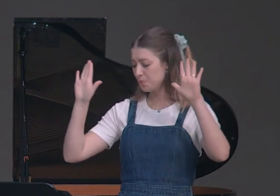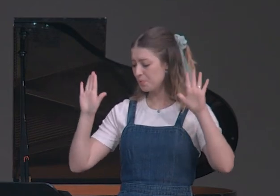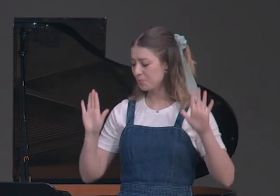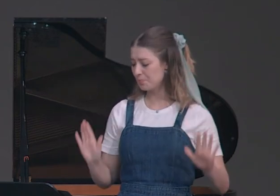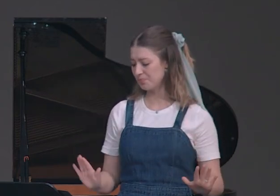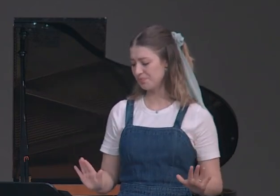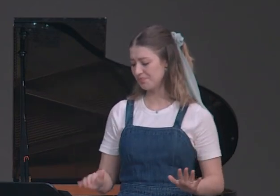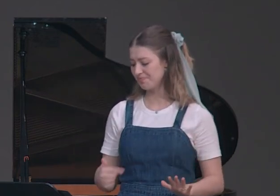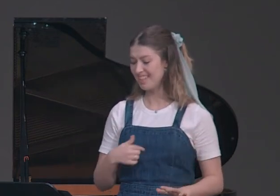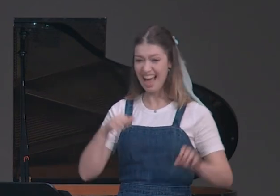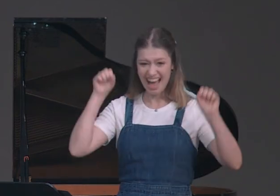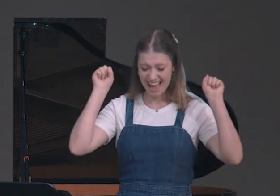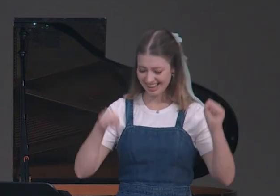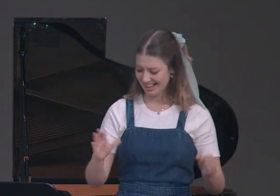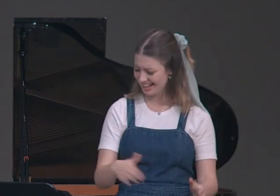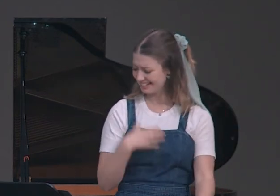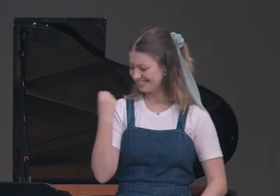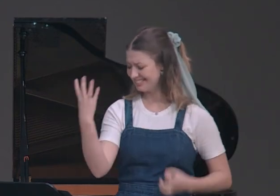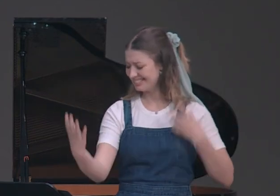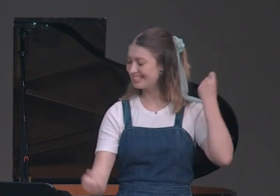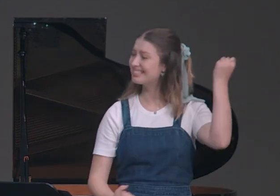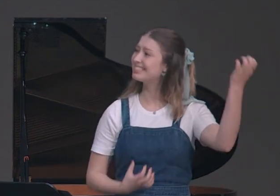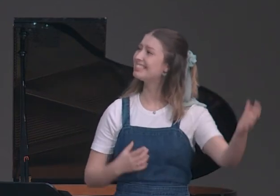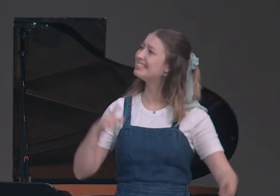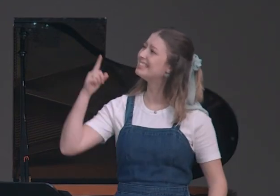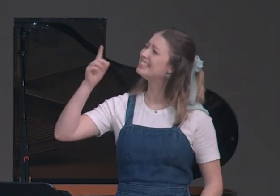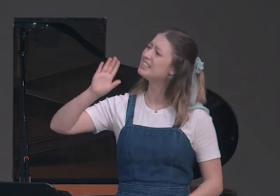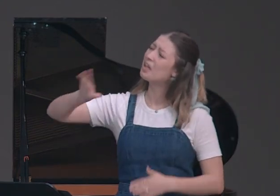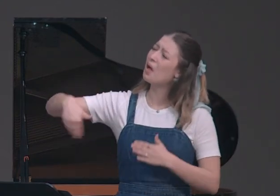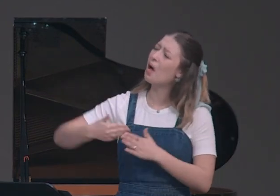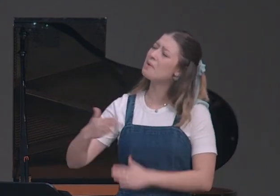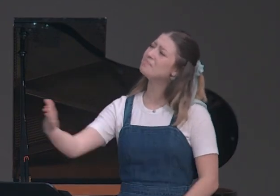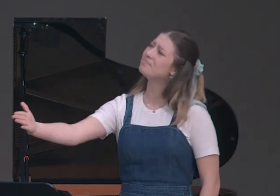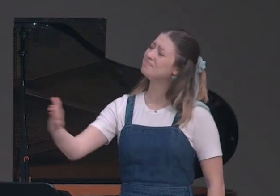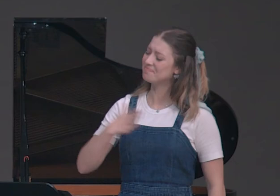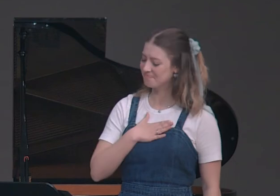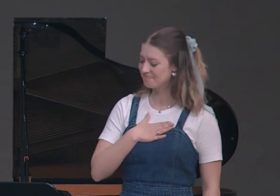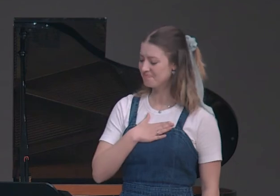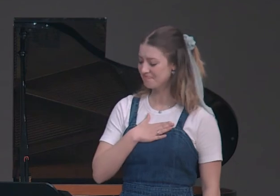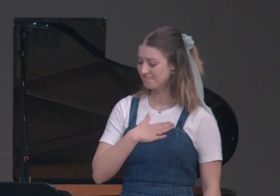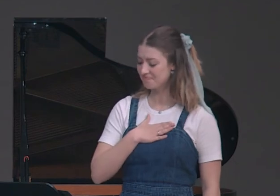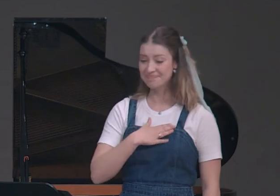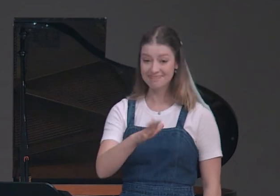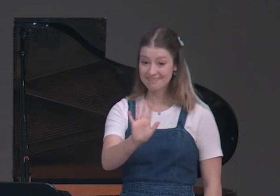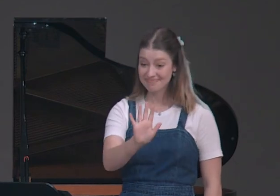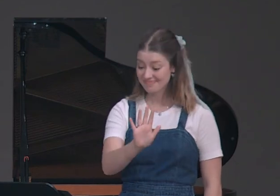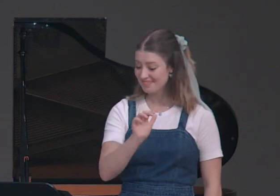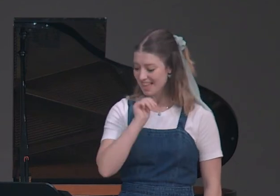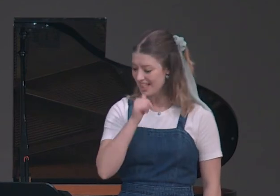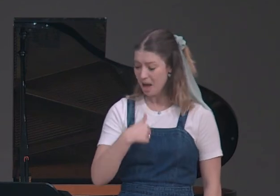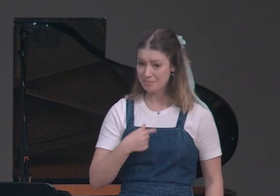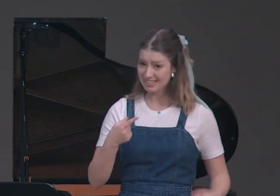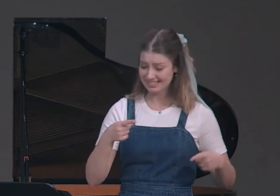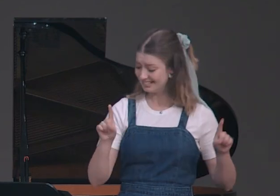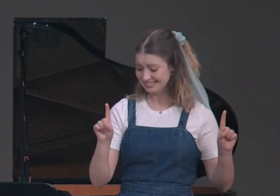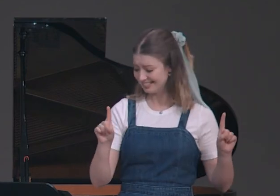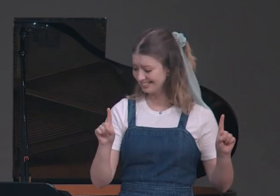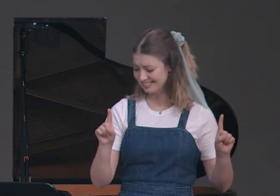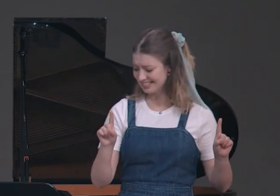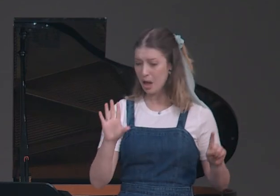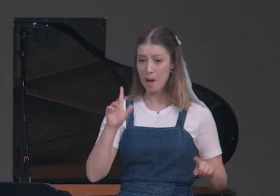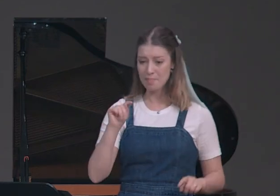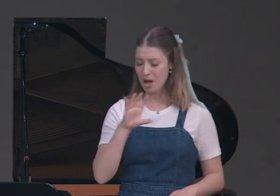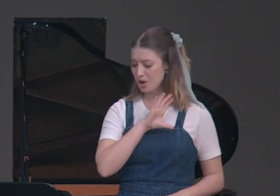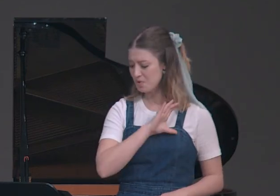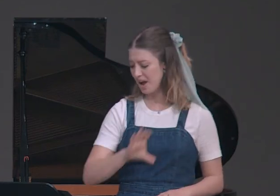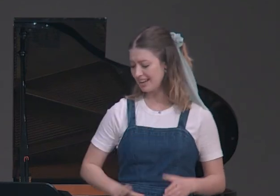how strange and divine, I can sing, all is mine, yet not I,